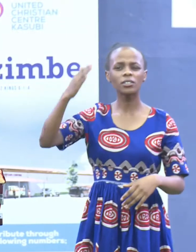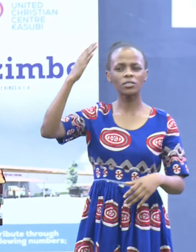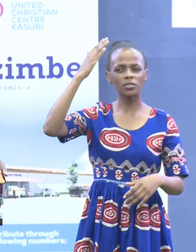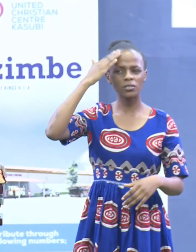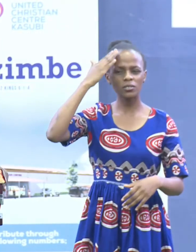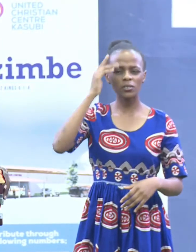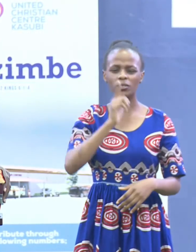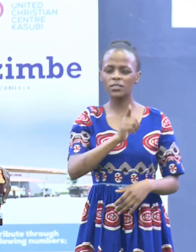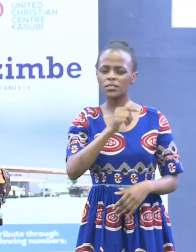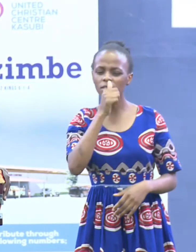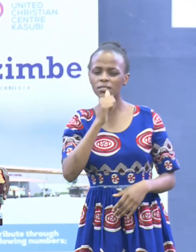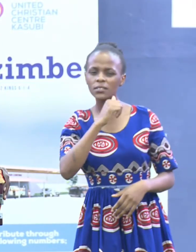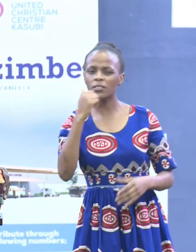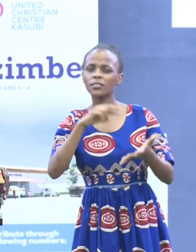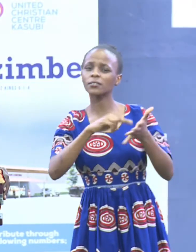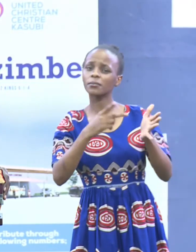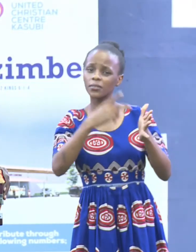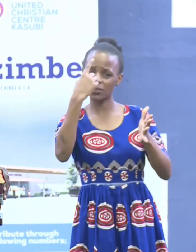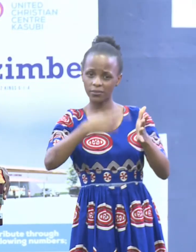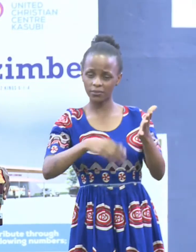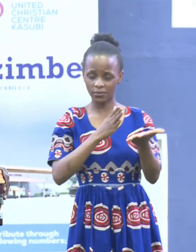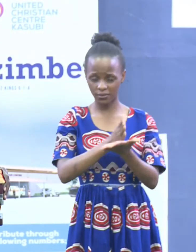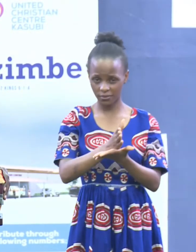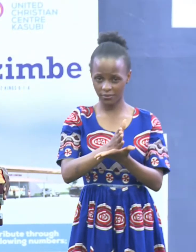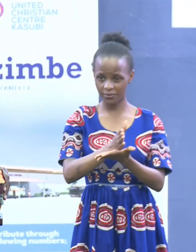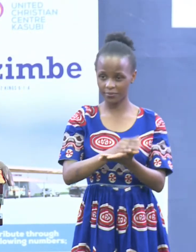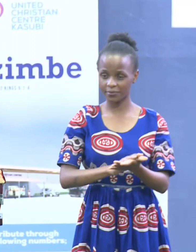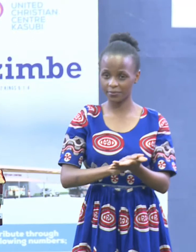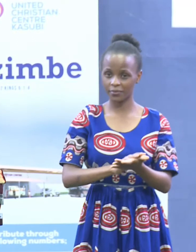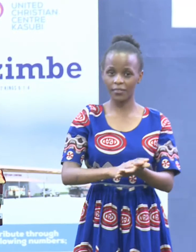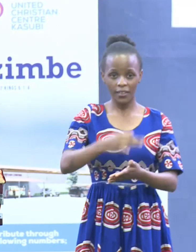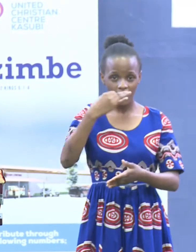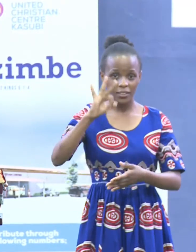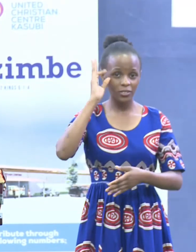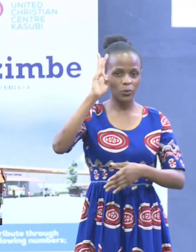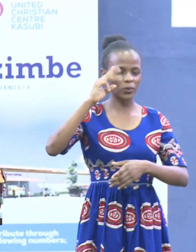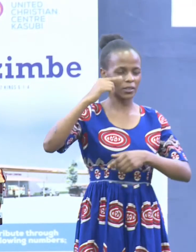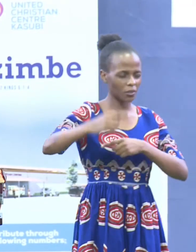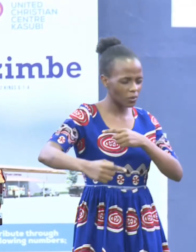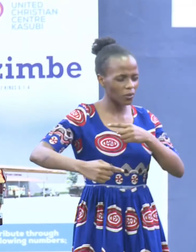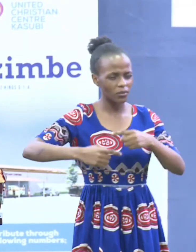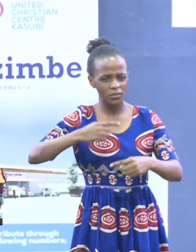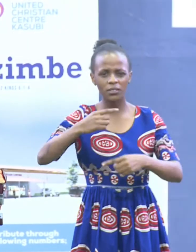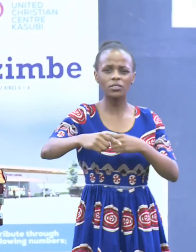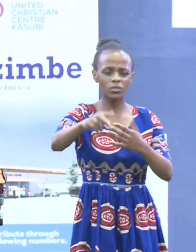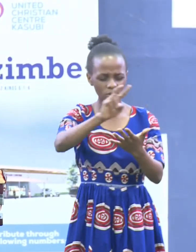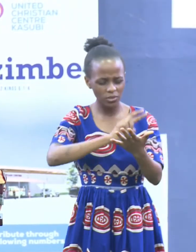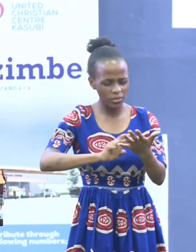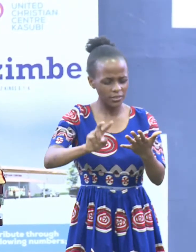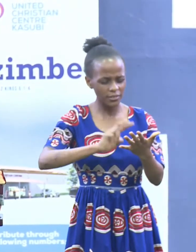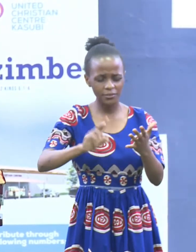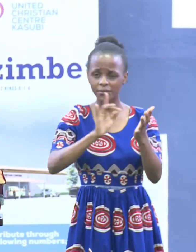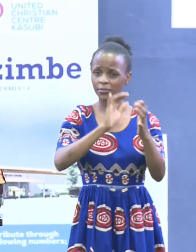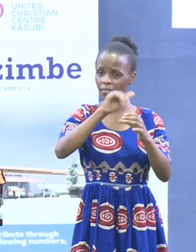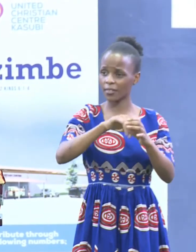chechidala. When you really know, need to know what mystery this is. Bono gendo soma mu byawandikibwa. If you read in the scriptures.